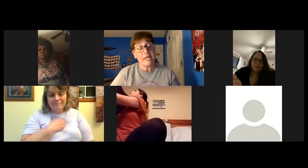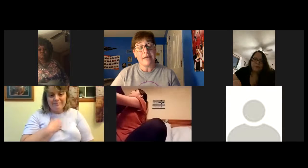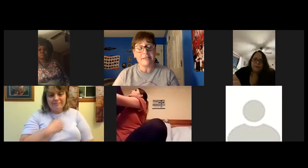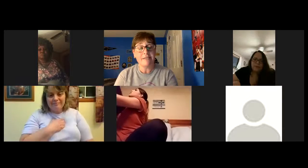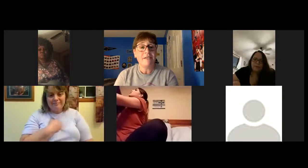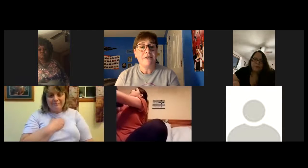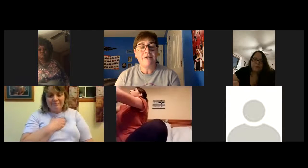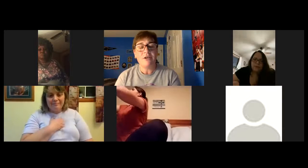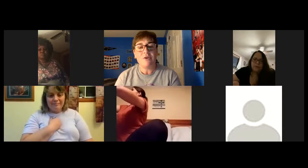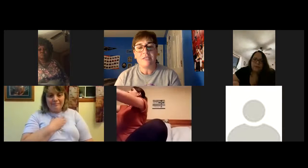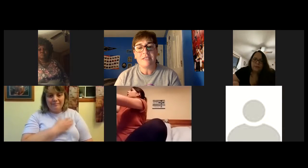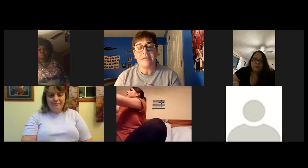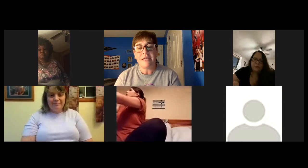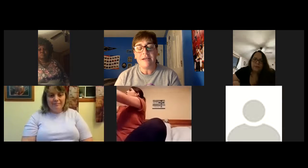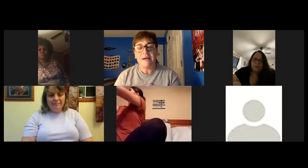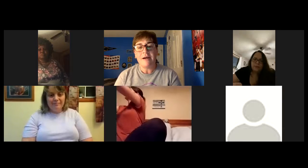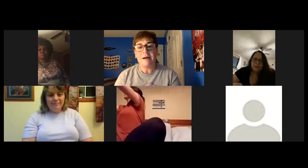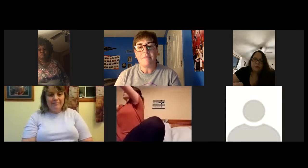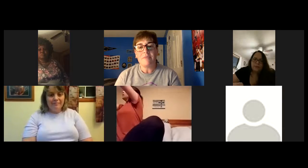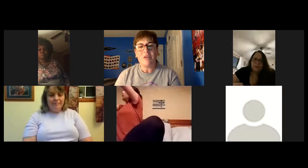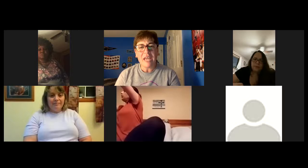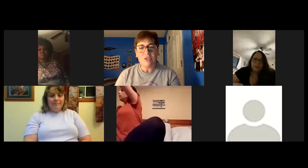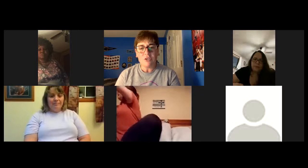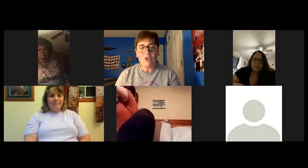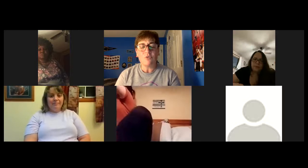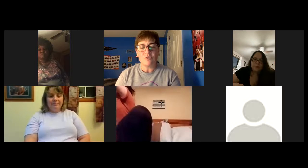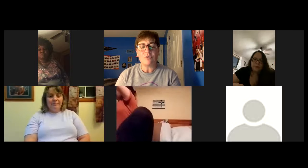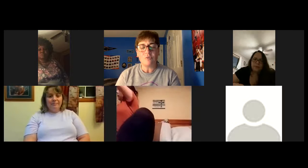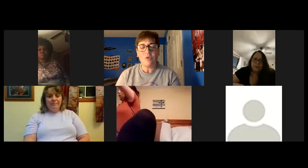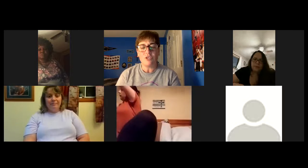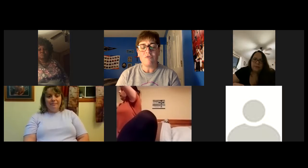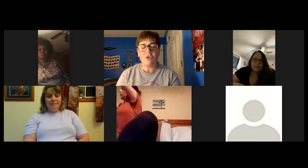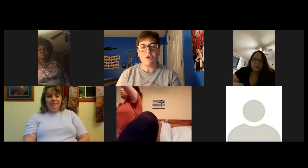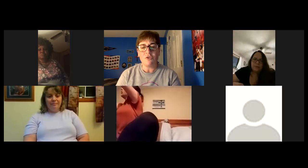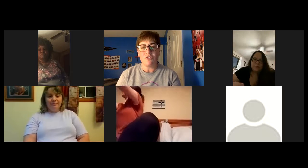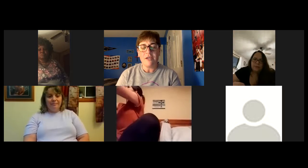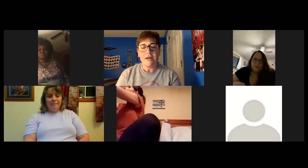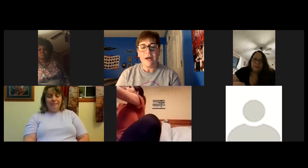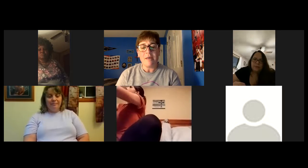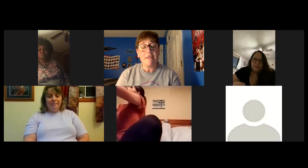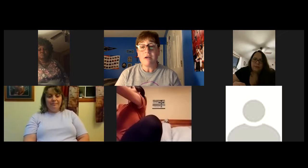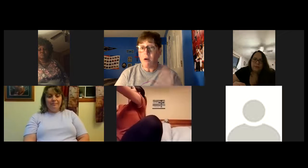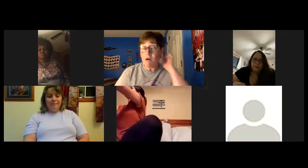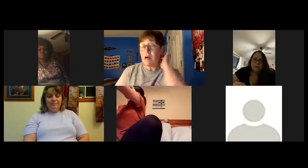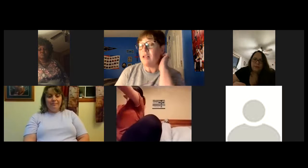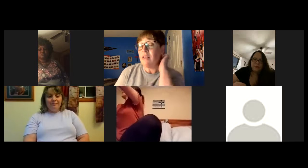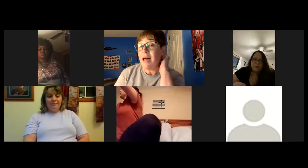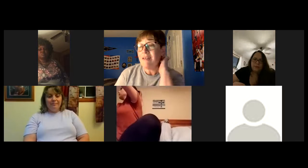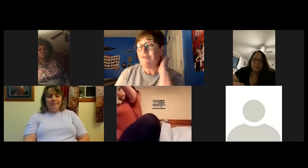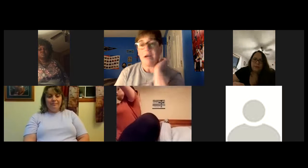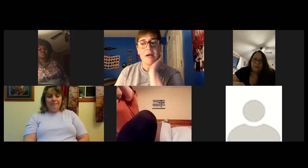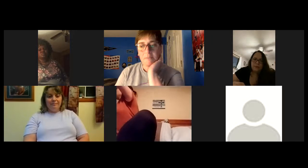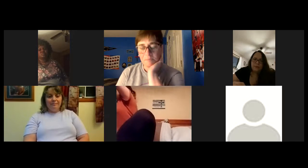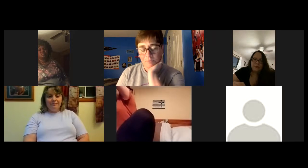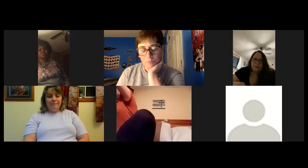good test, to see, can you use what you've learned? And there are a lot